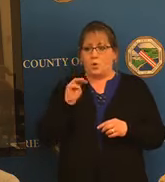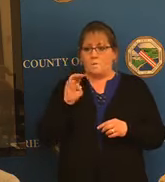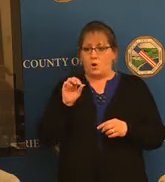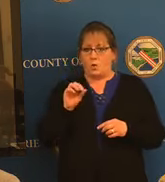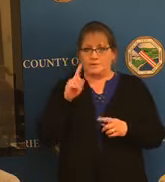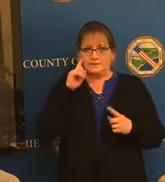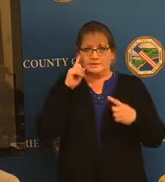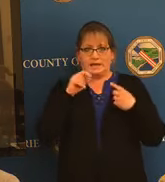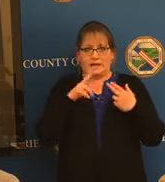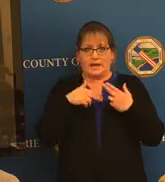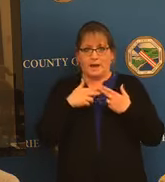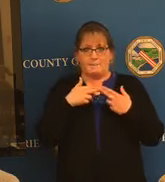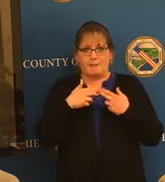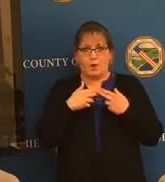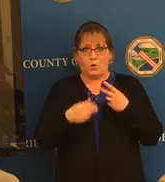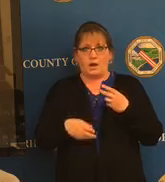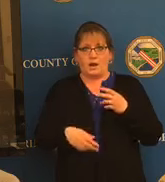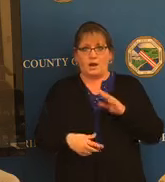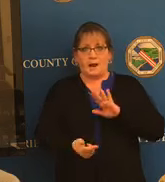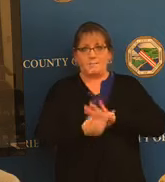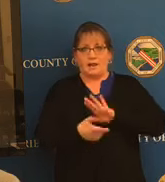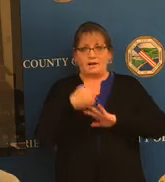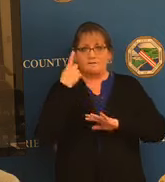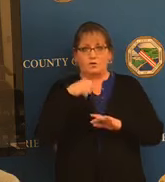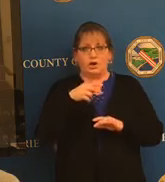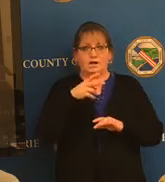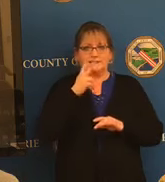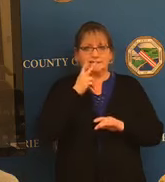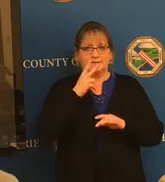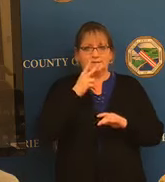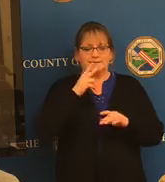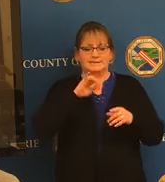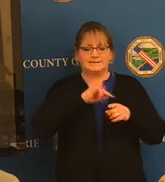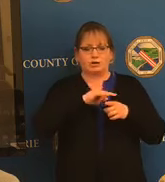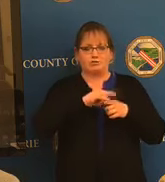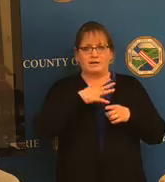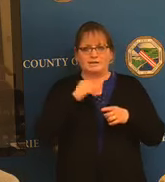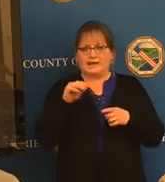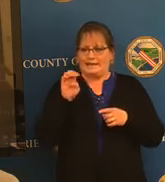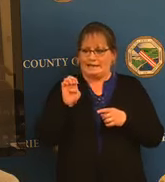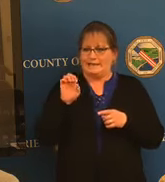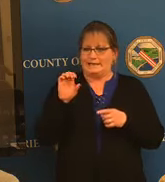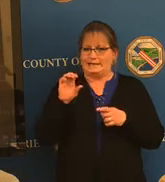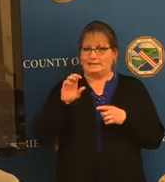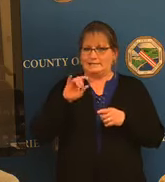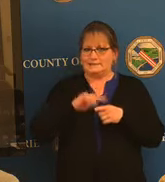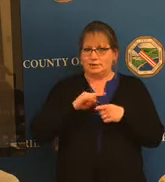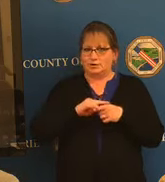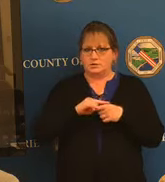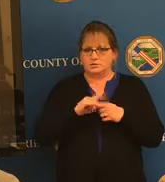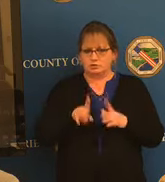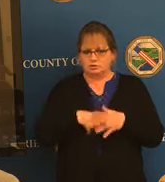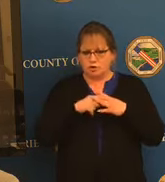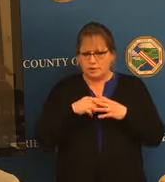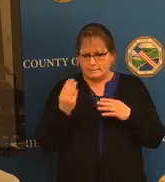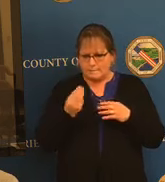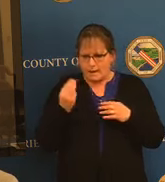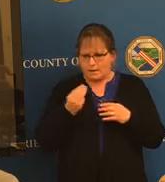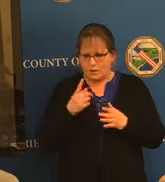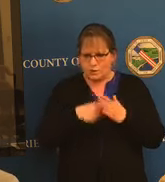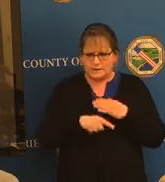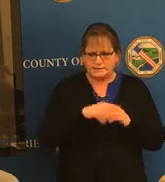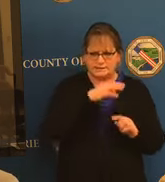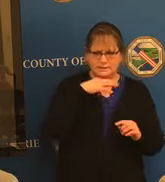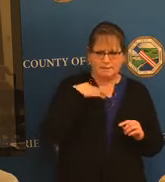ban on cigarette sales and e-cigarette sales beginning on Monday. What do you know about this, if anything? What would be the